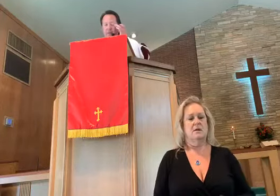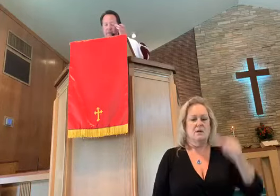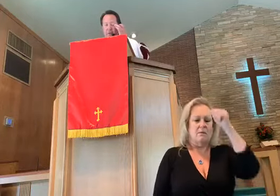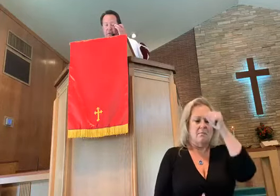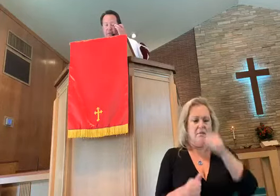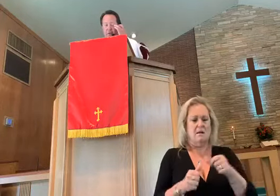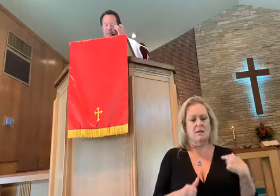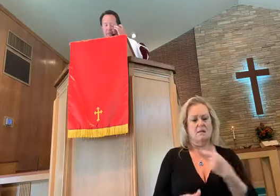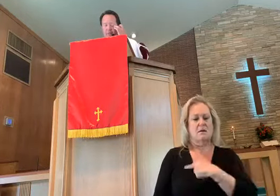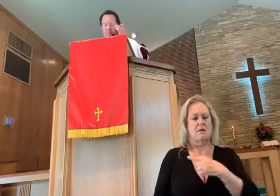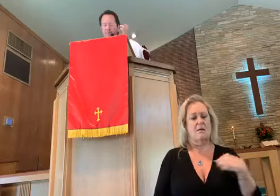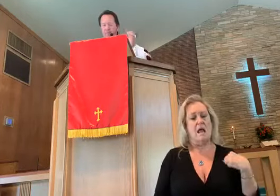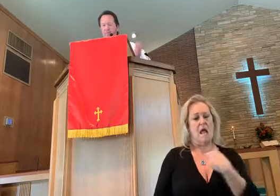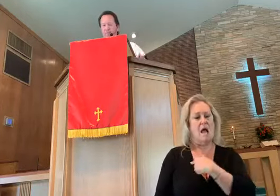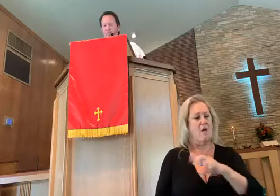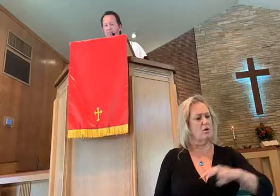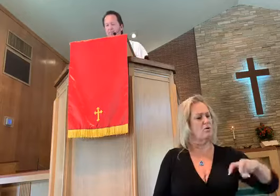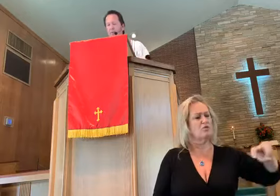remind us on our journey